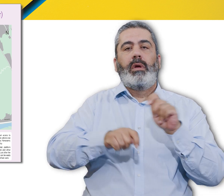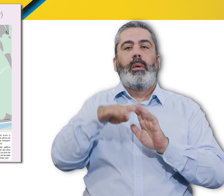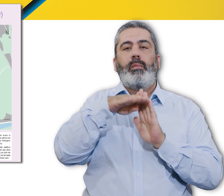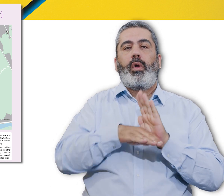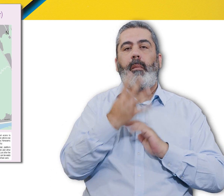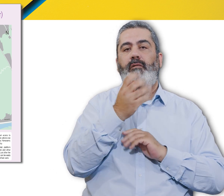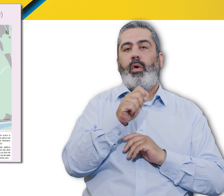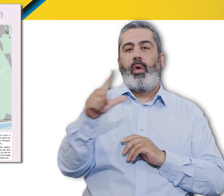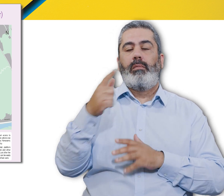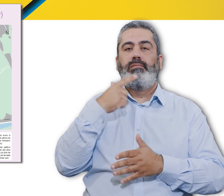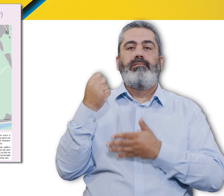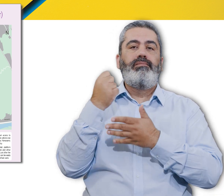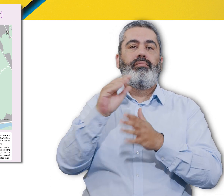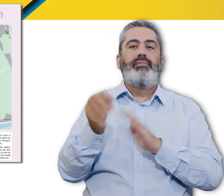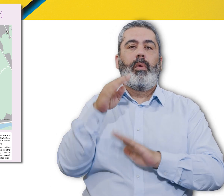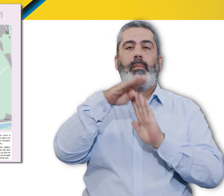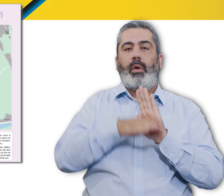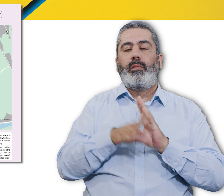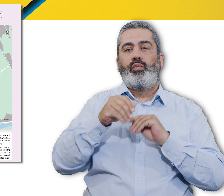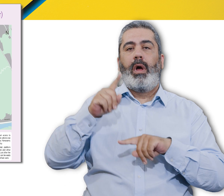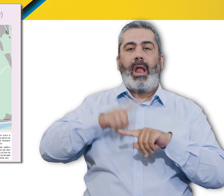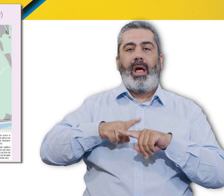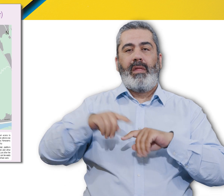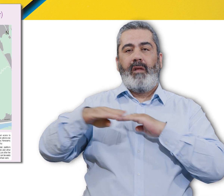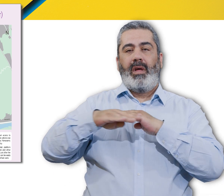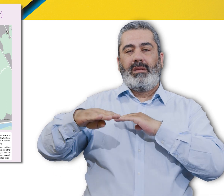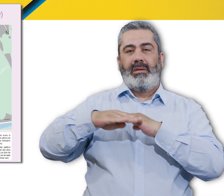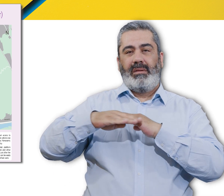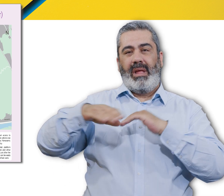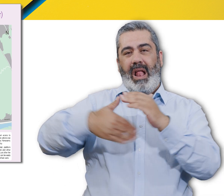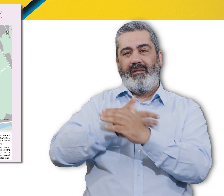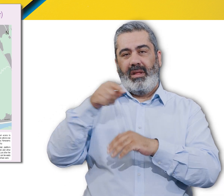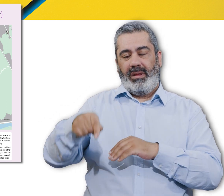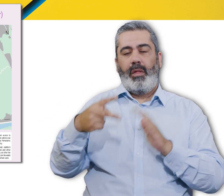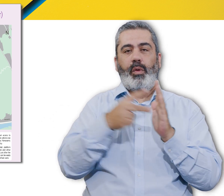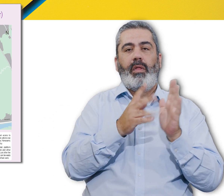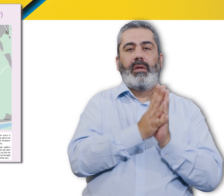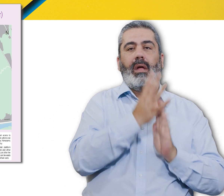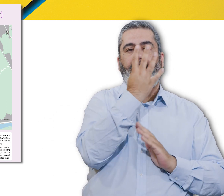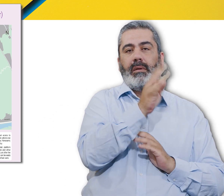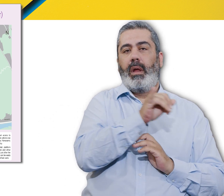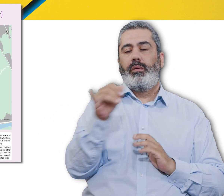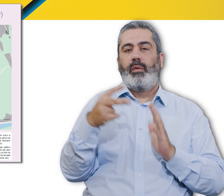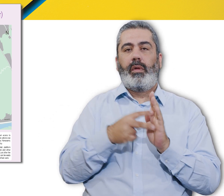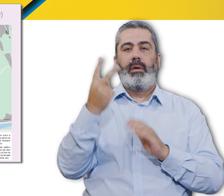All project with funding received by the Inter-IPA Cross-Border Cooperation Programme Greece-Albania